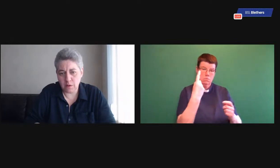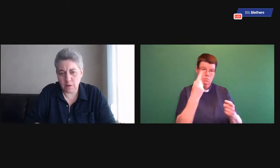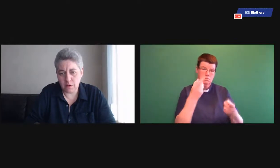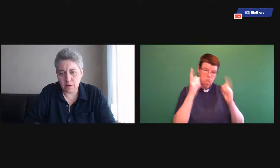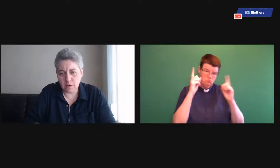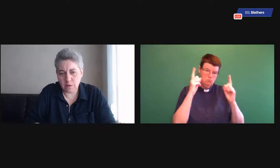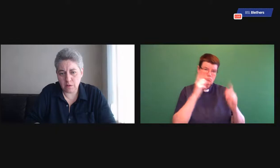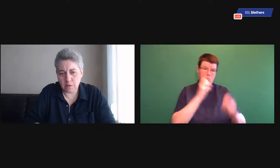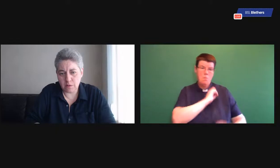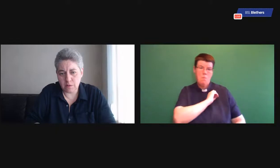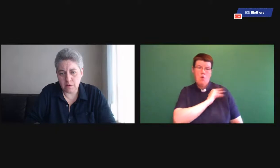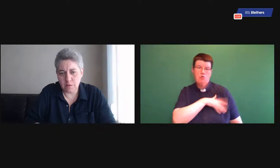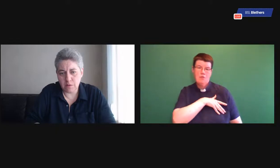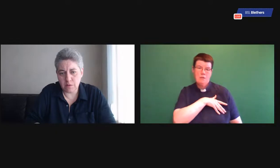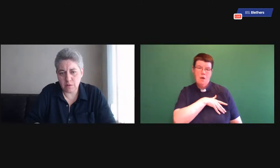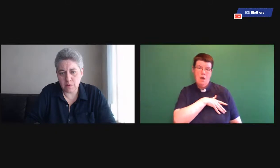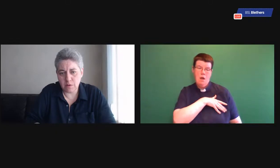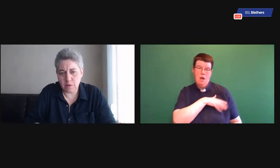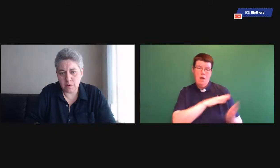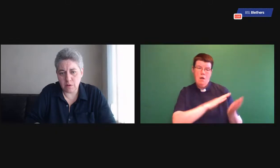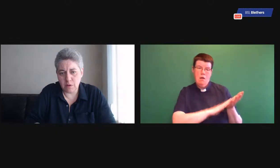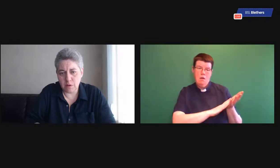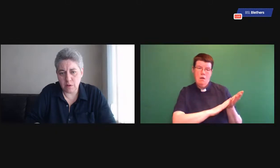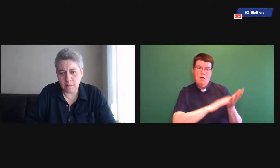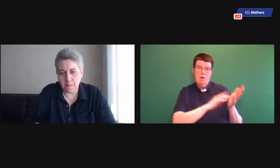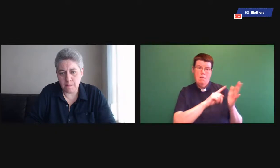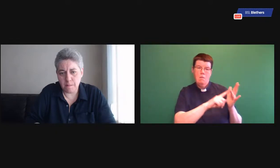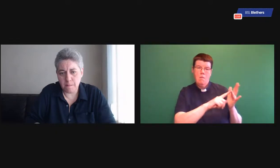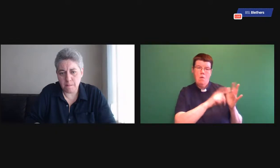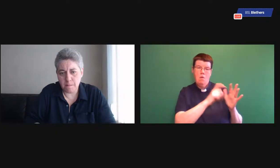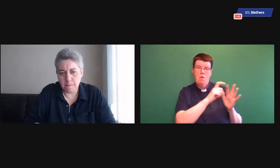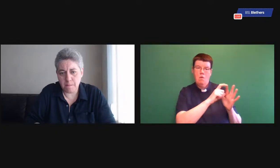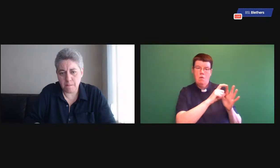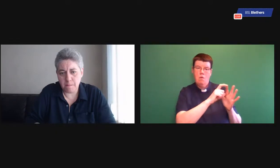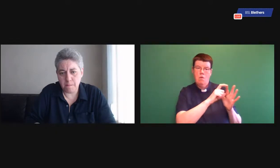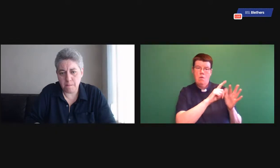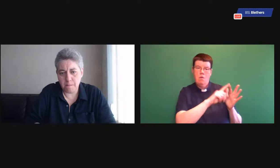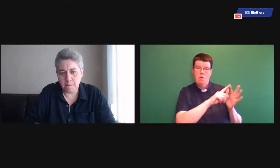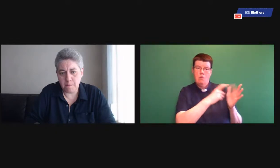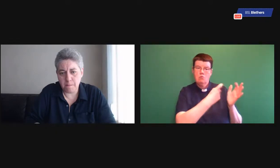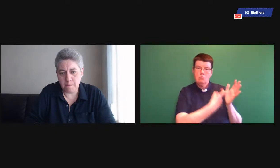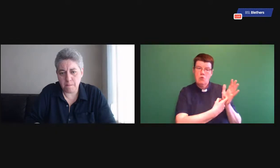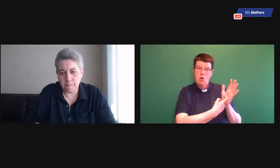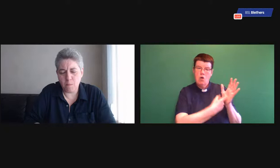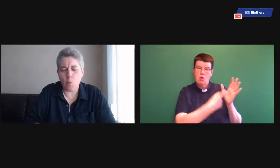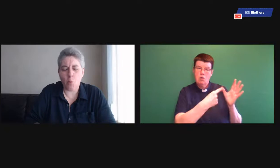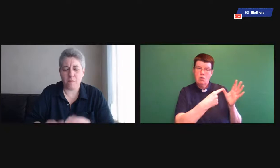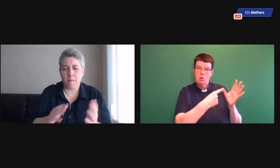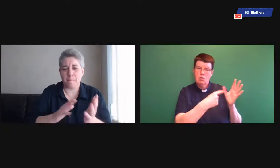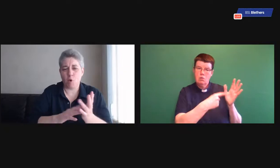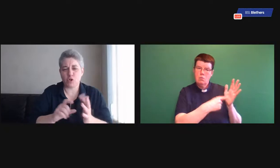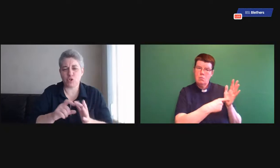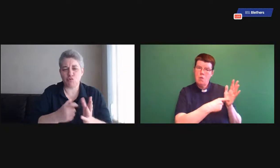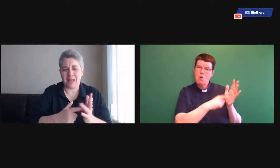the same. We have one person who's at the top, and that's the